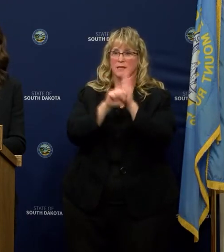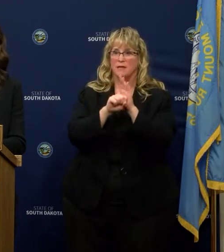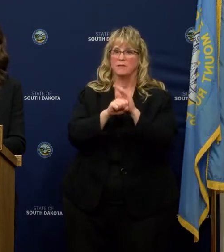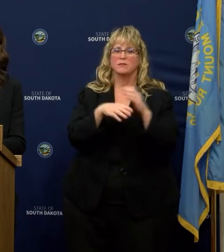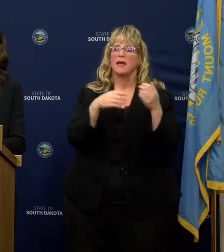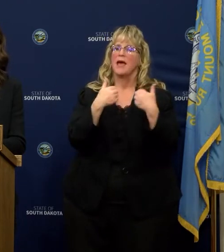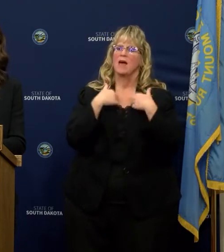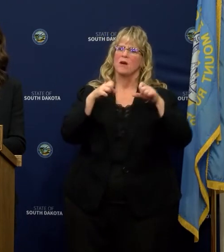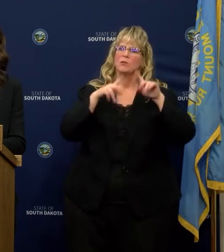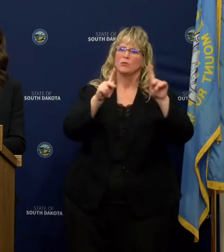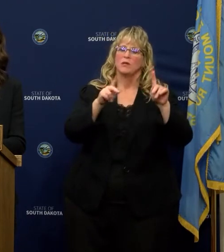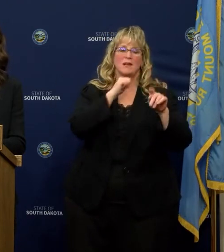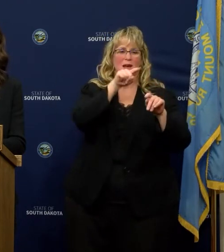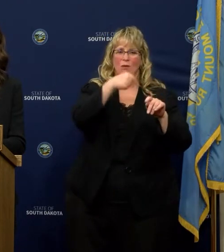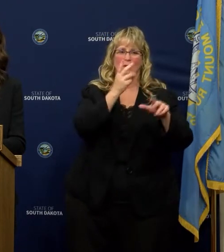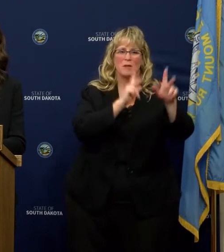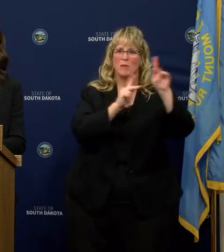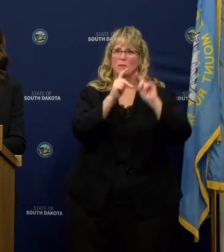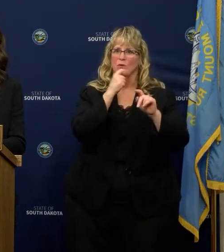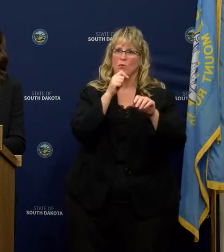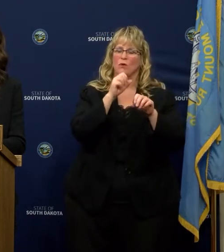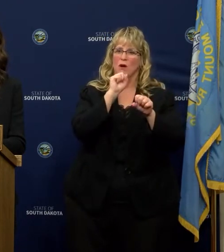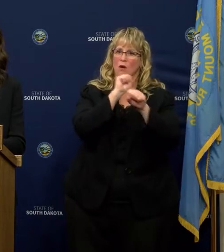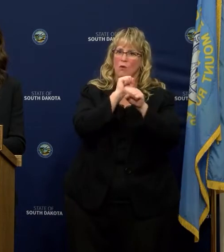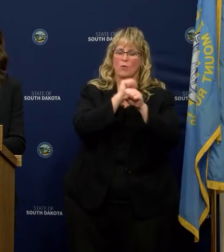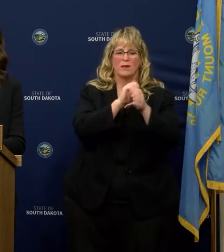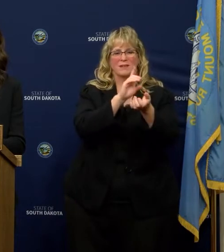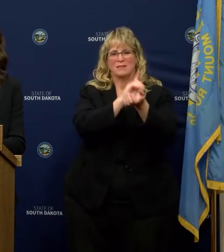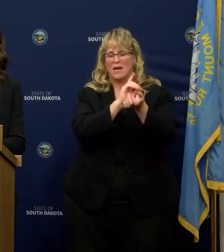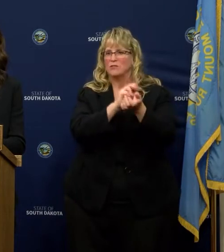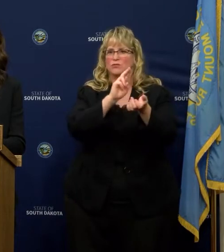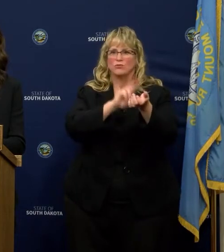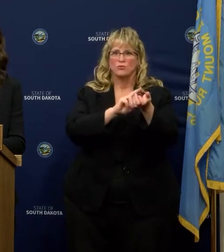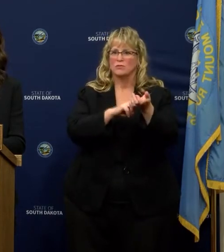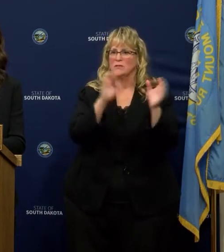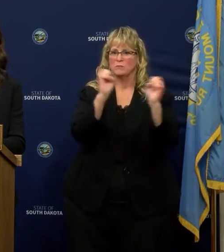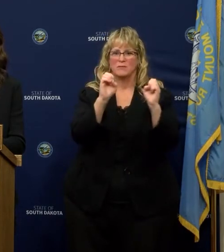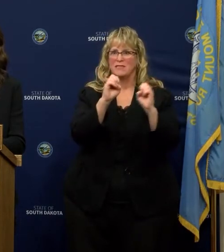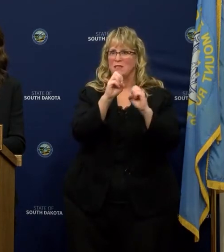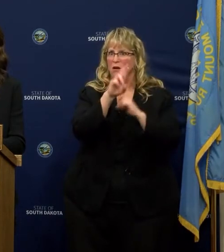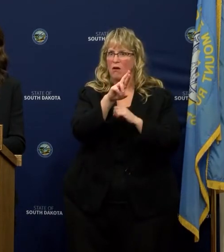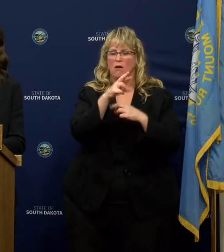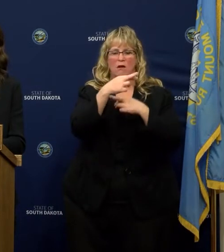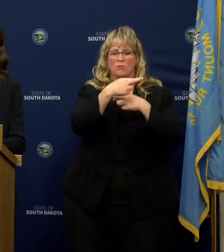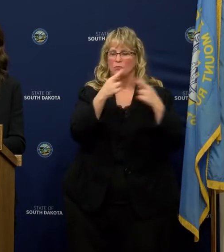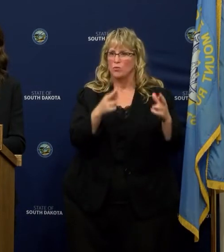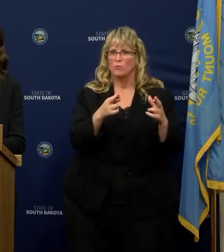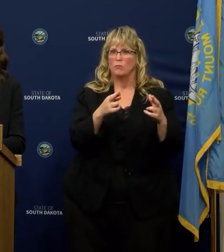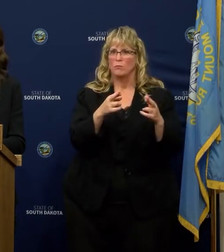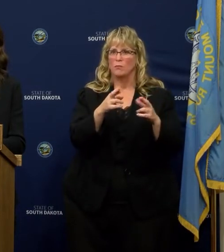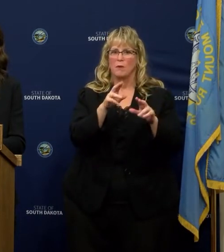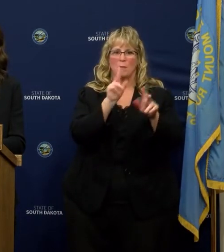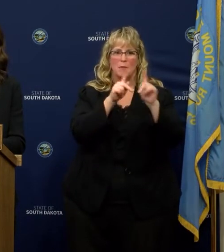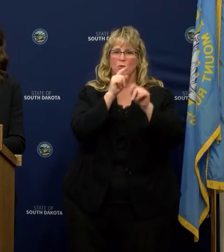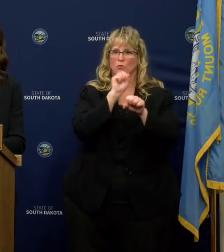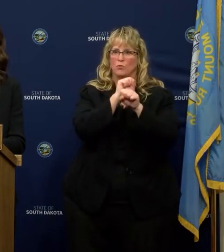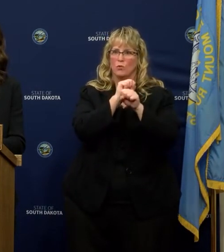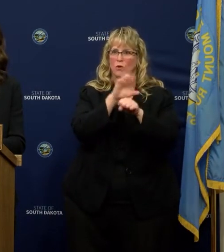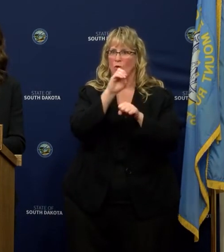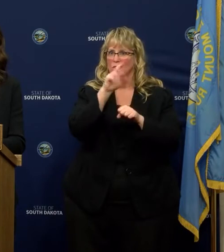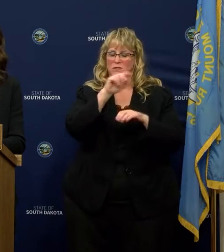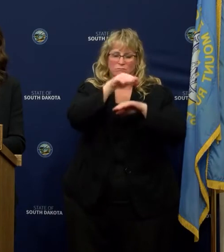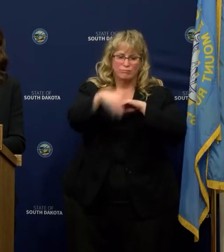to thank not just those on the front lines, the doctors and the nurses, emergency room personnel, people that have been working overtime to take care of